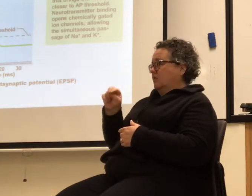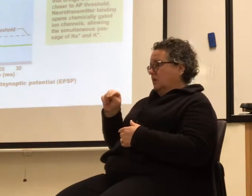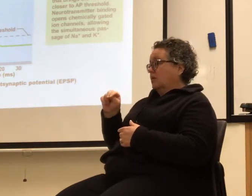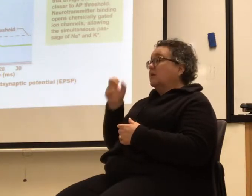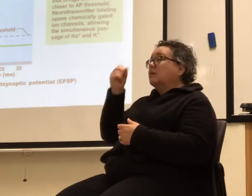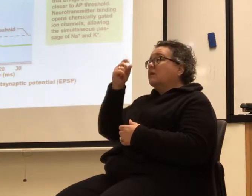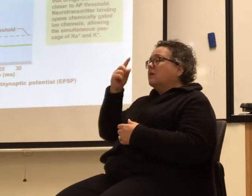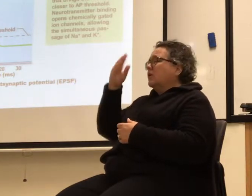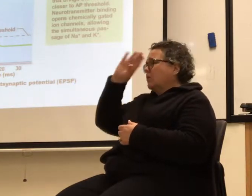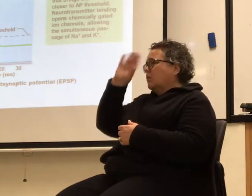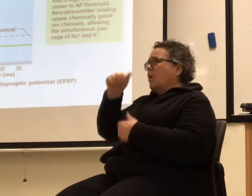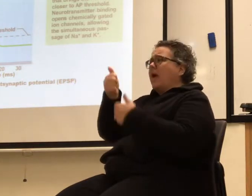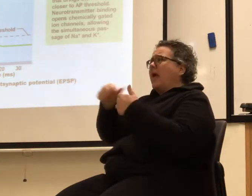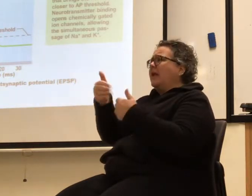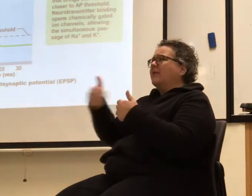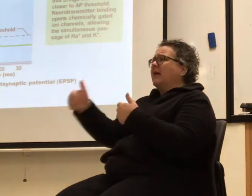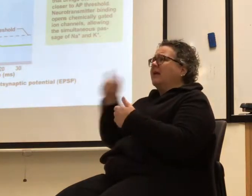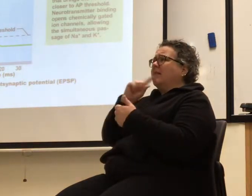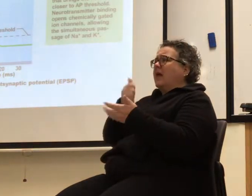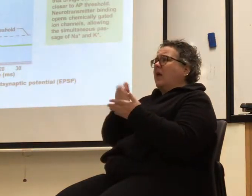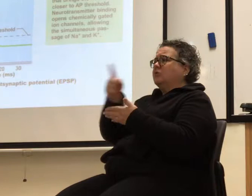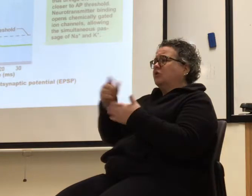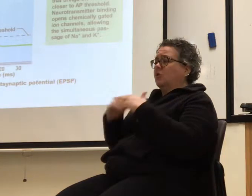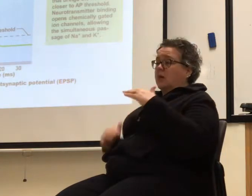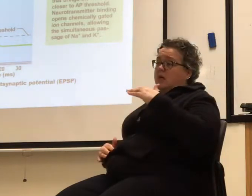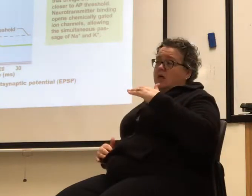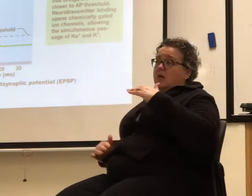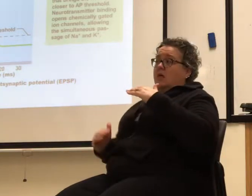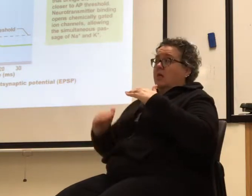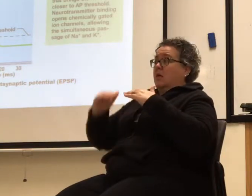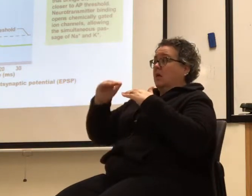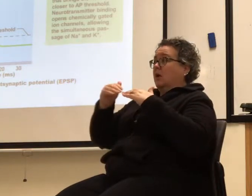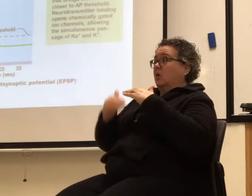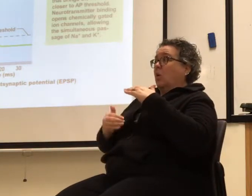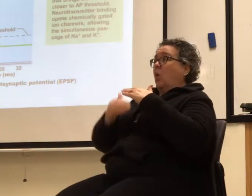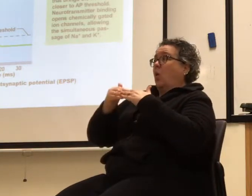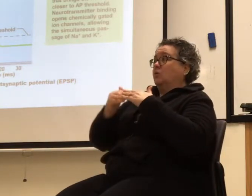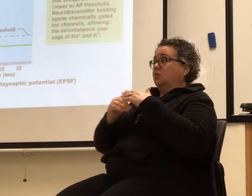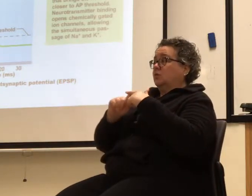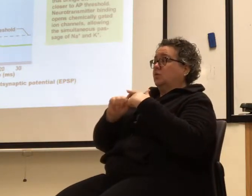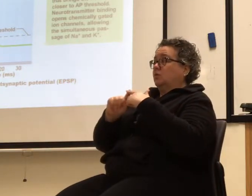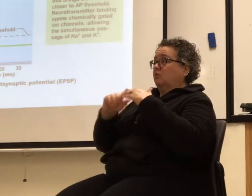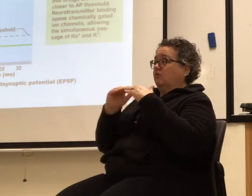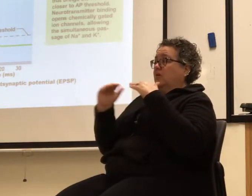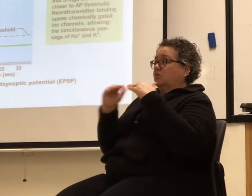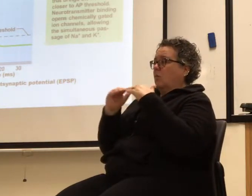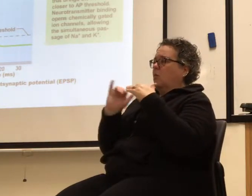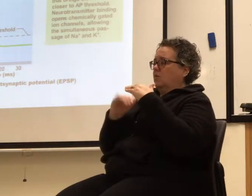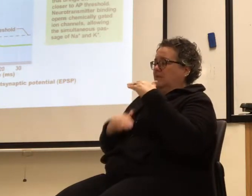You know, anything that brings you closer to threshold is considered excitatory.